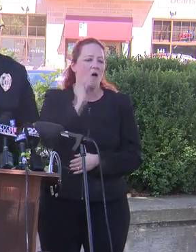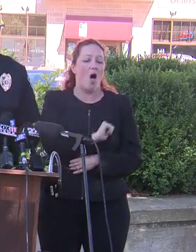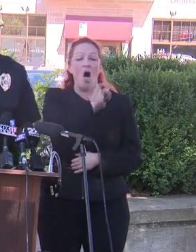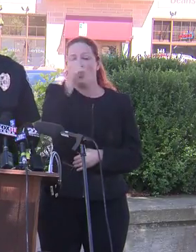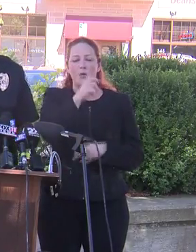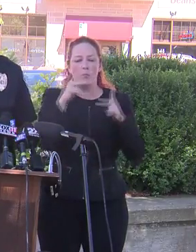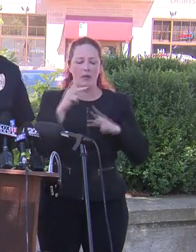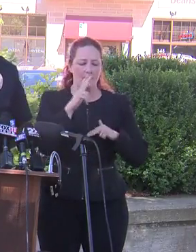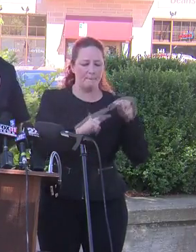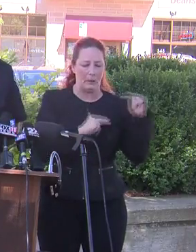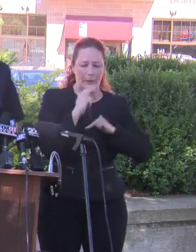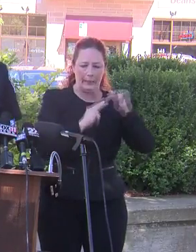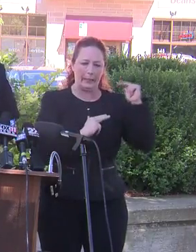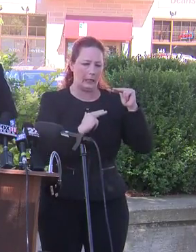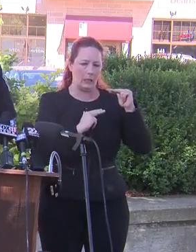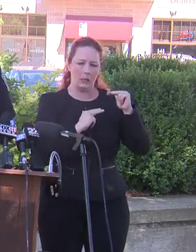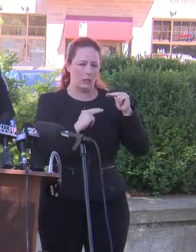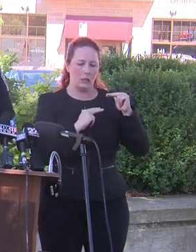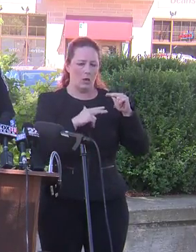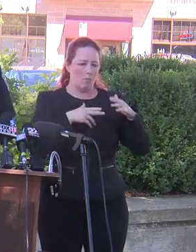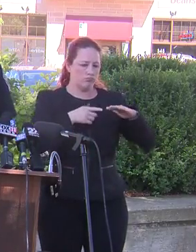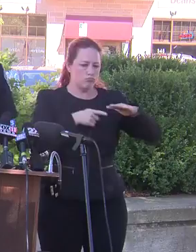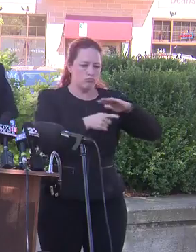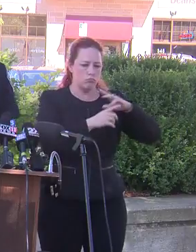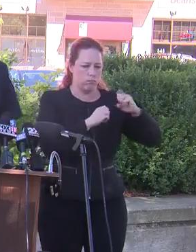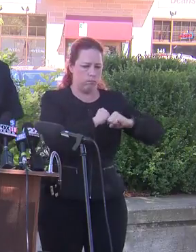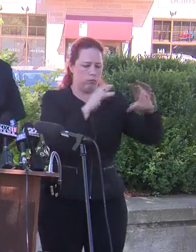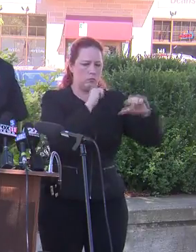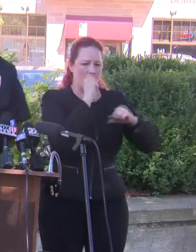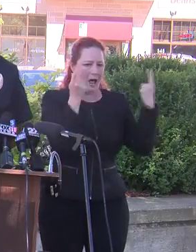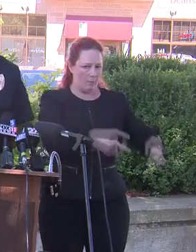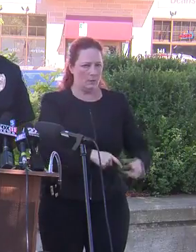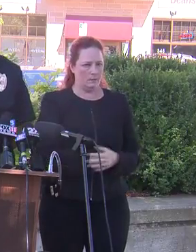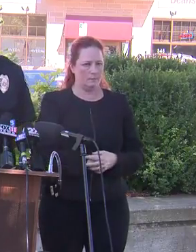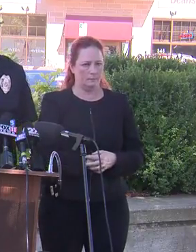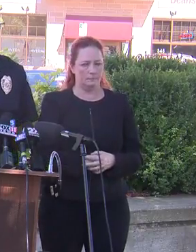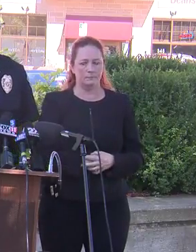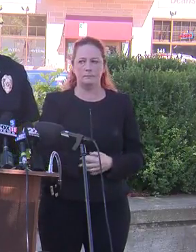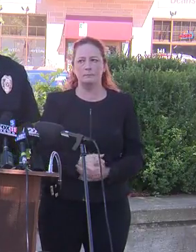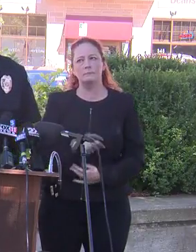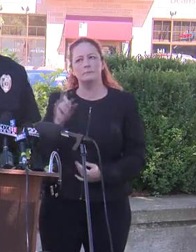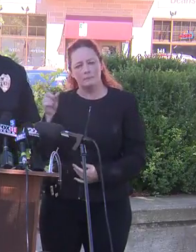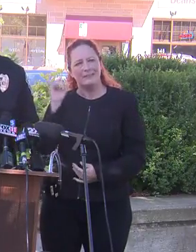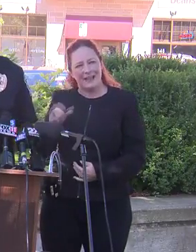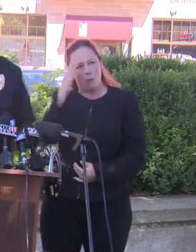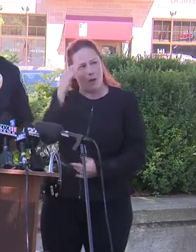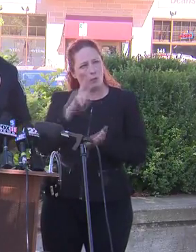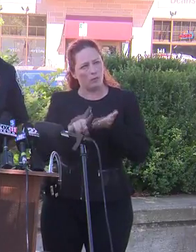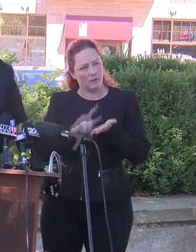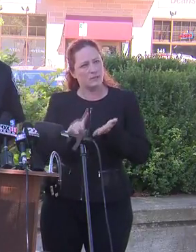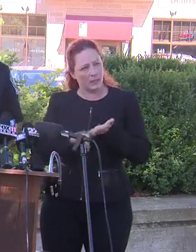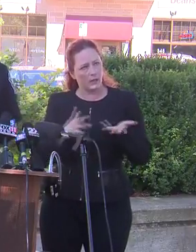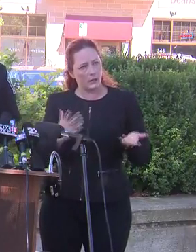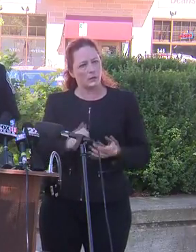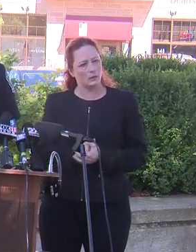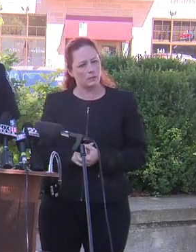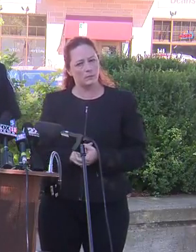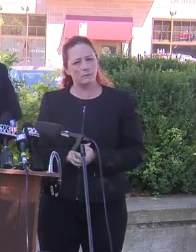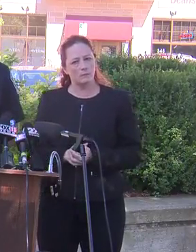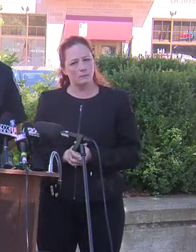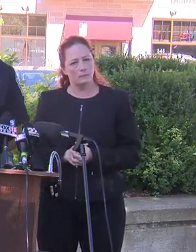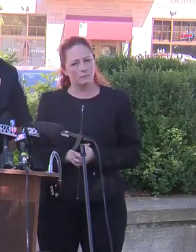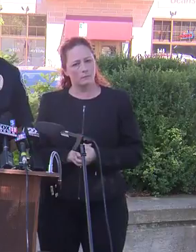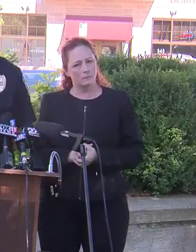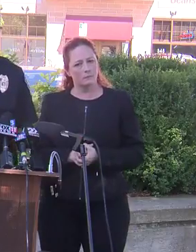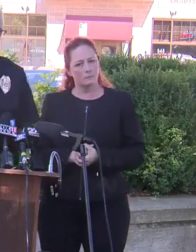main, that the outcome wouldn't be as disastrous? What I said before, that's what we want to get to. So that's why it's imperative